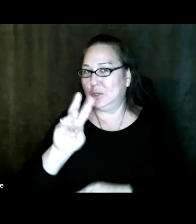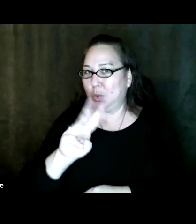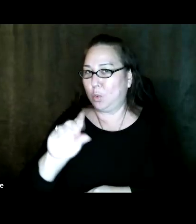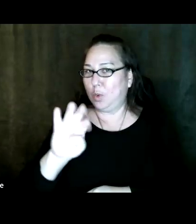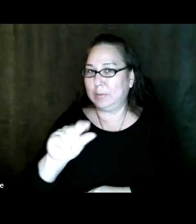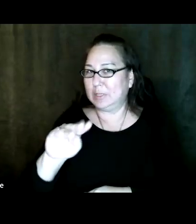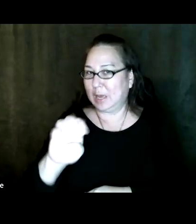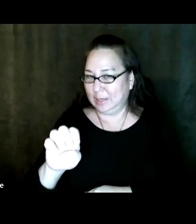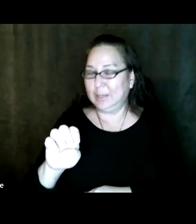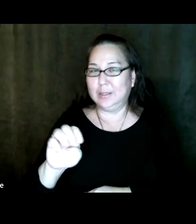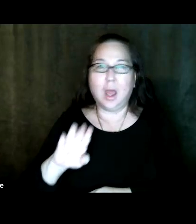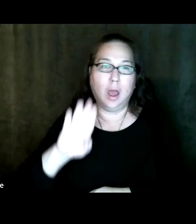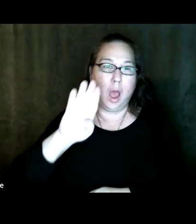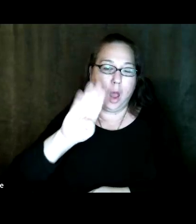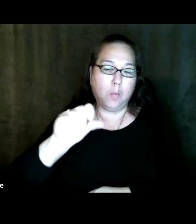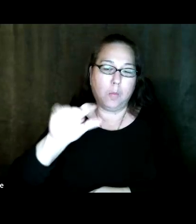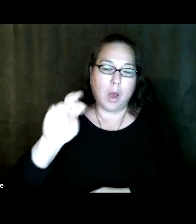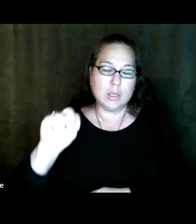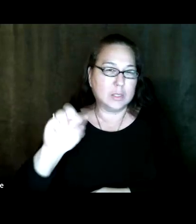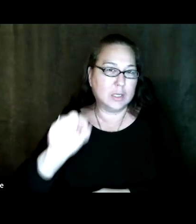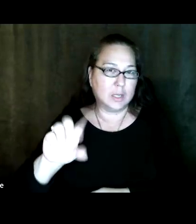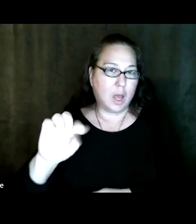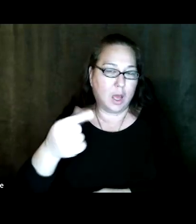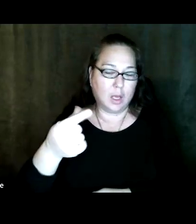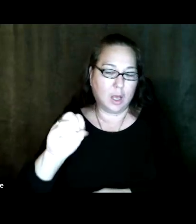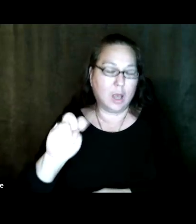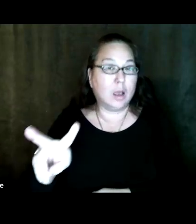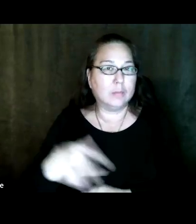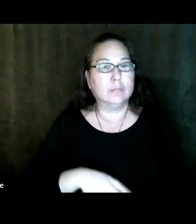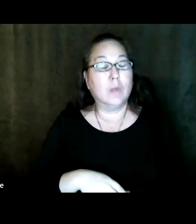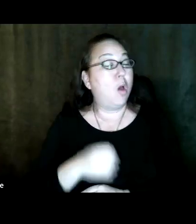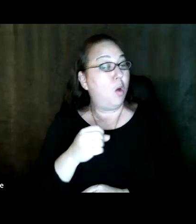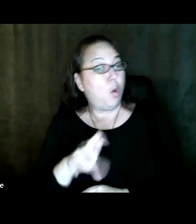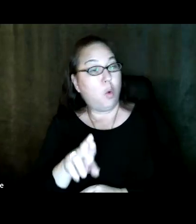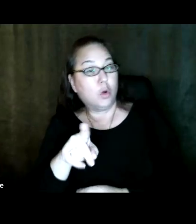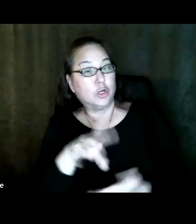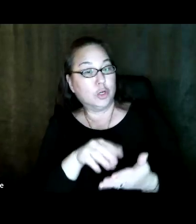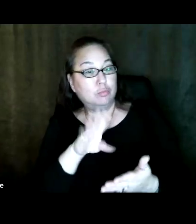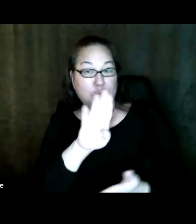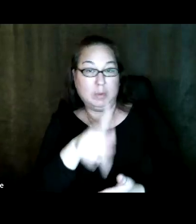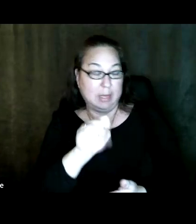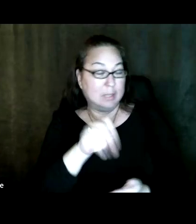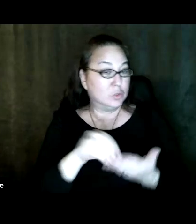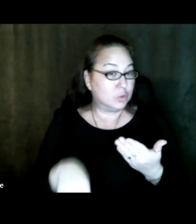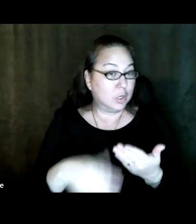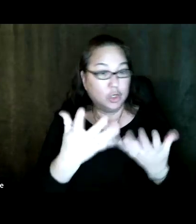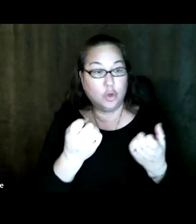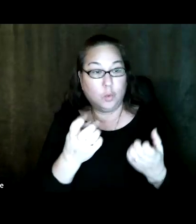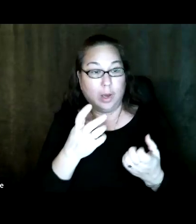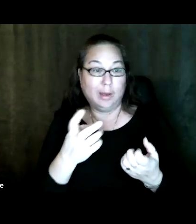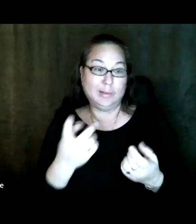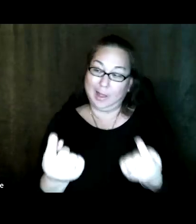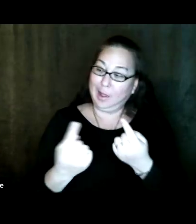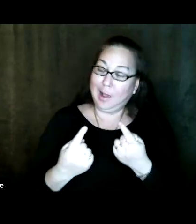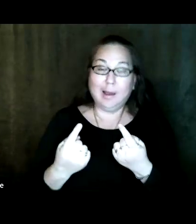if you're a BPS student and you'd like more information about sharing your experience and coming to the town hall, please reach out directly to